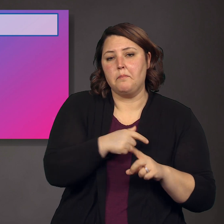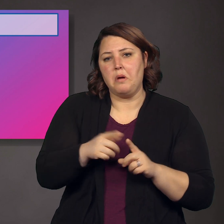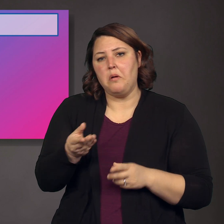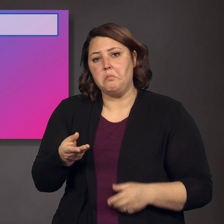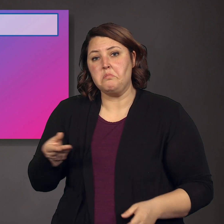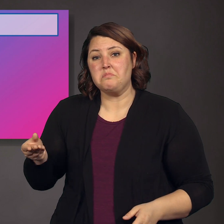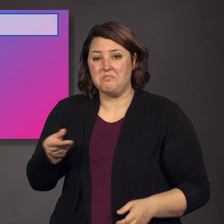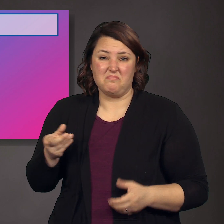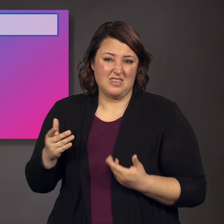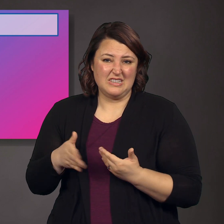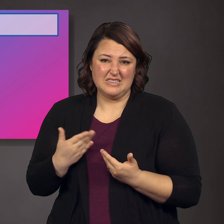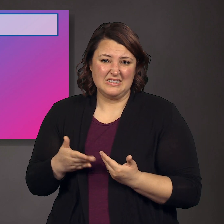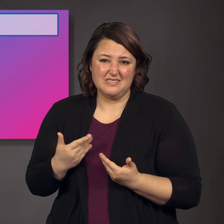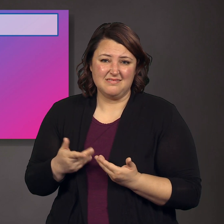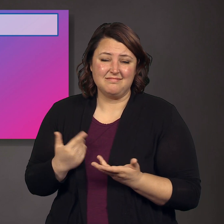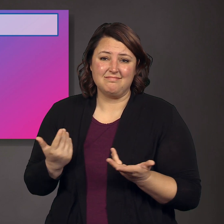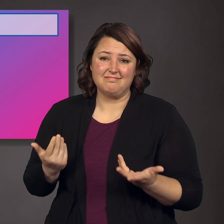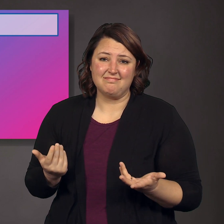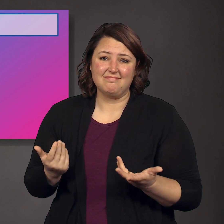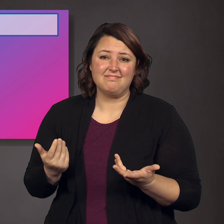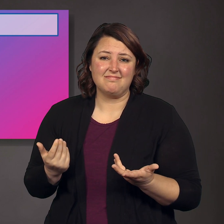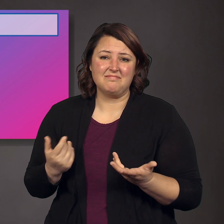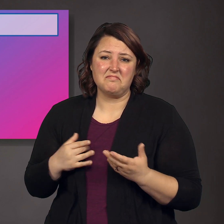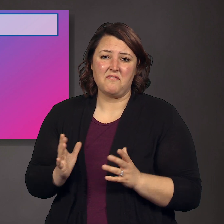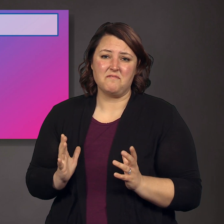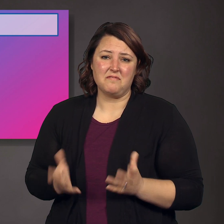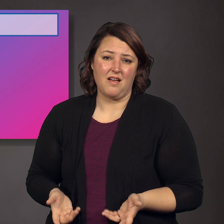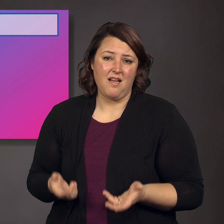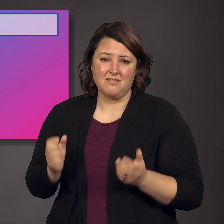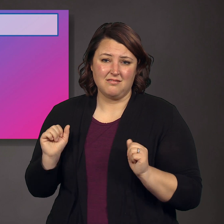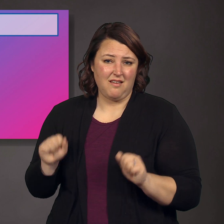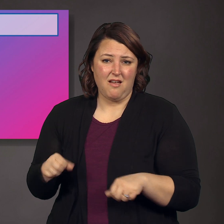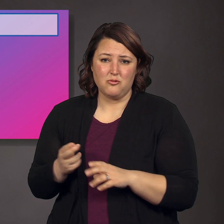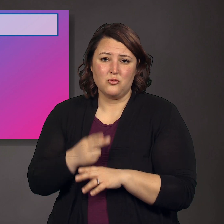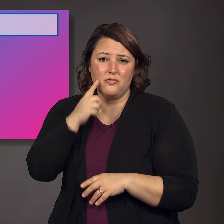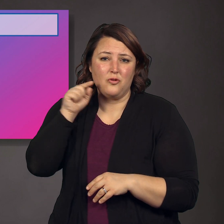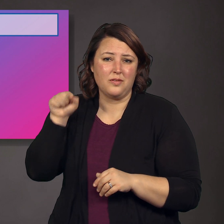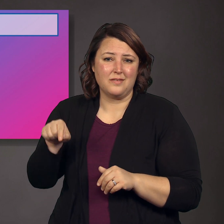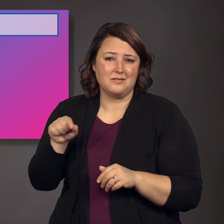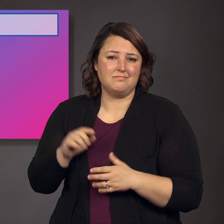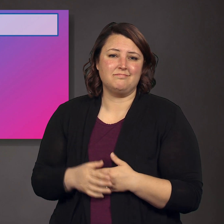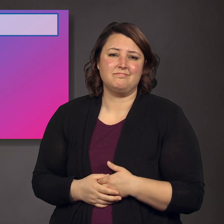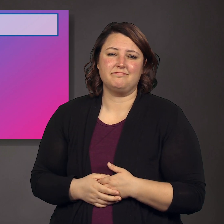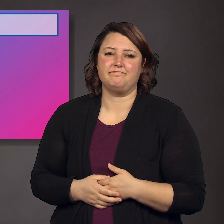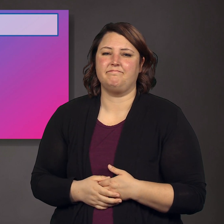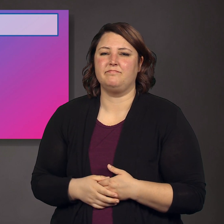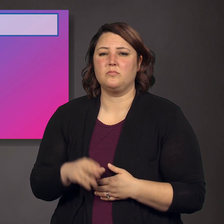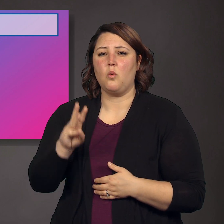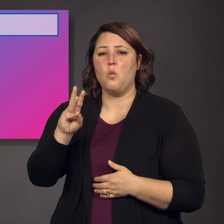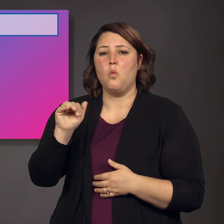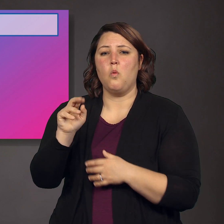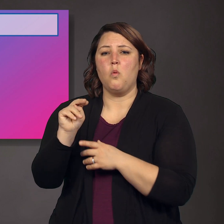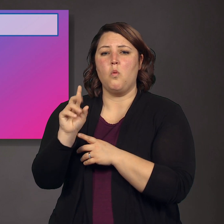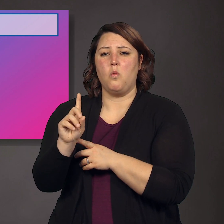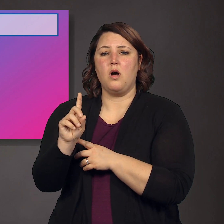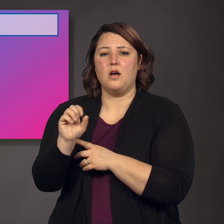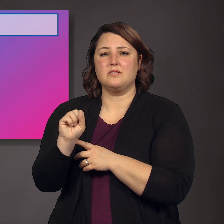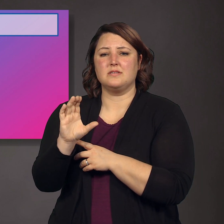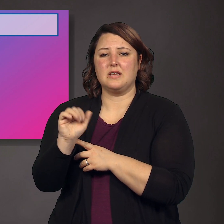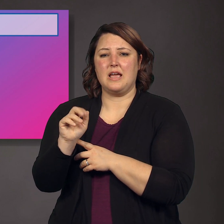and they are perfectly fine to use for this job. Now, wand scanners are generally, in my experience,